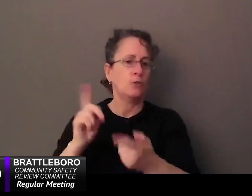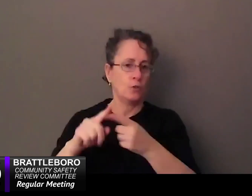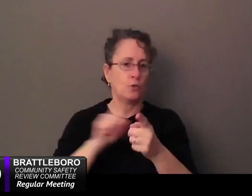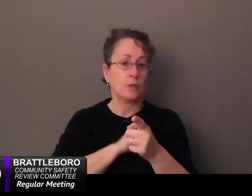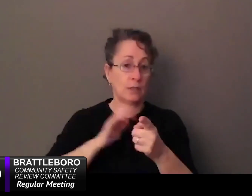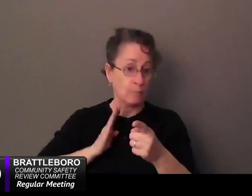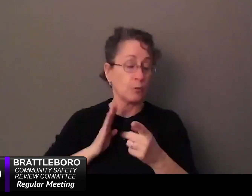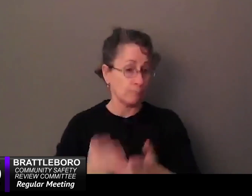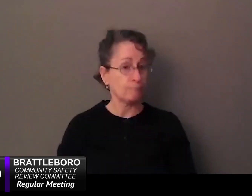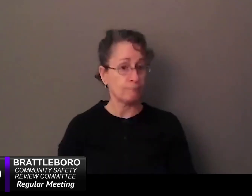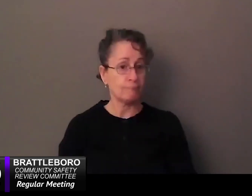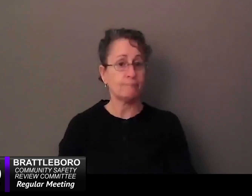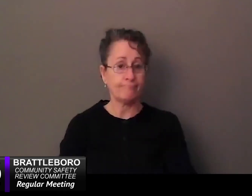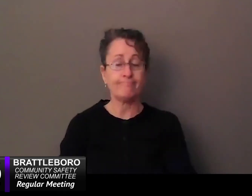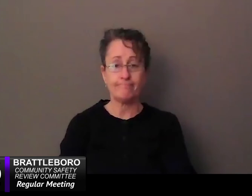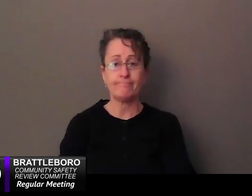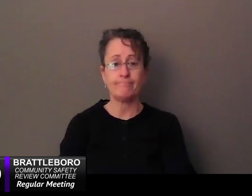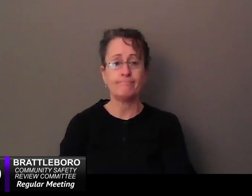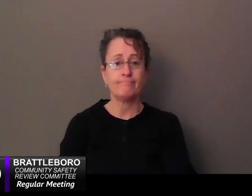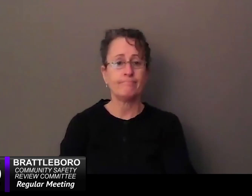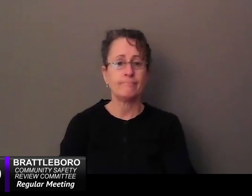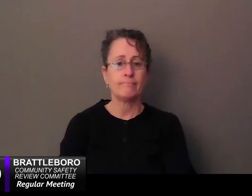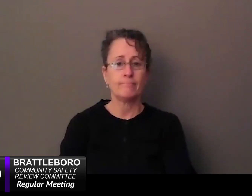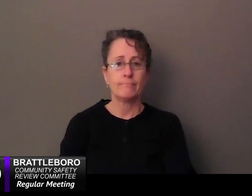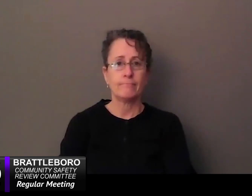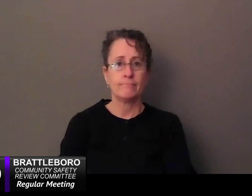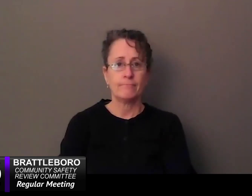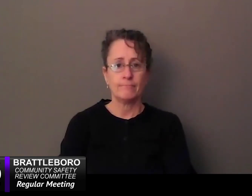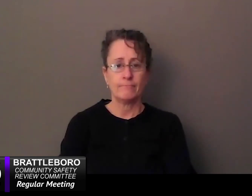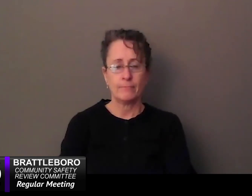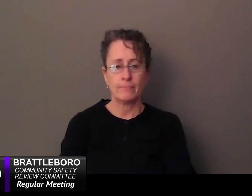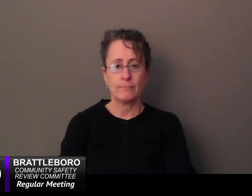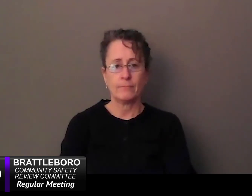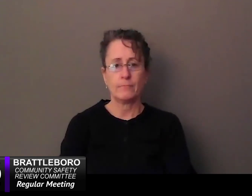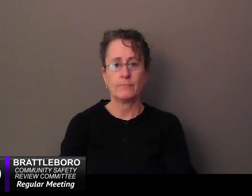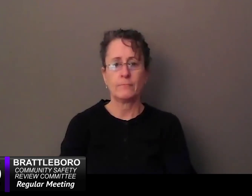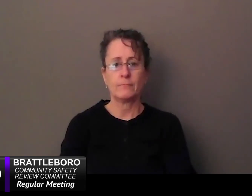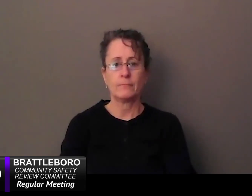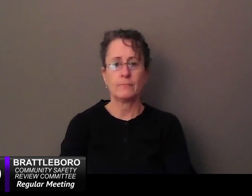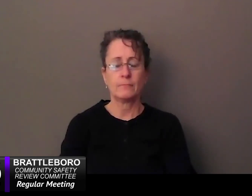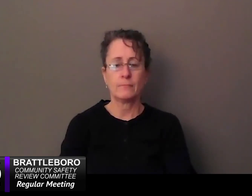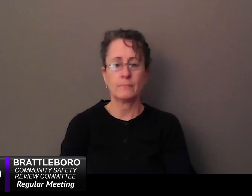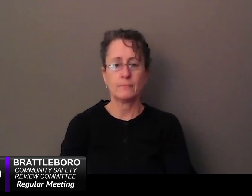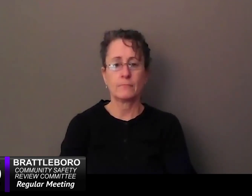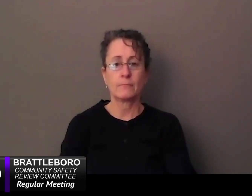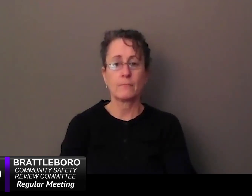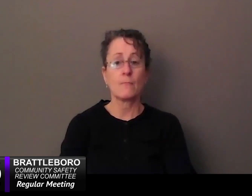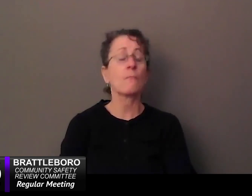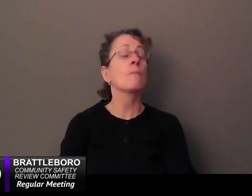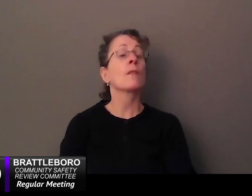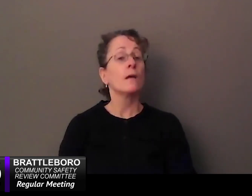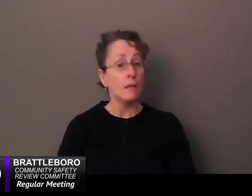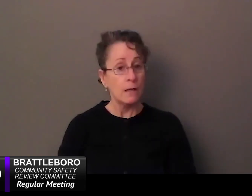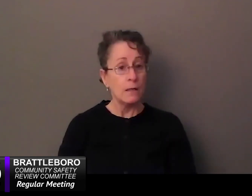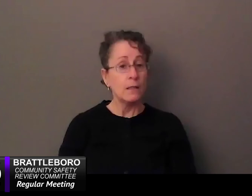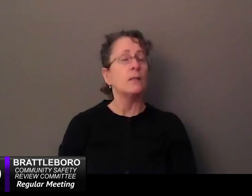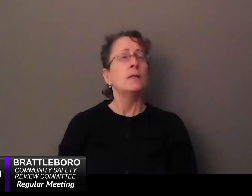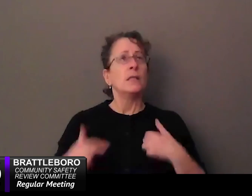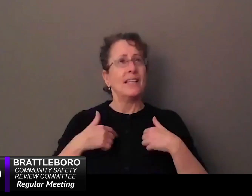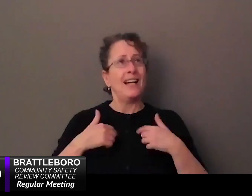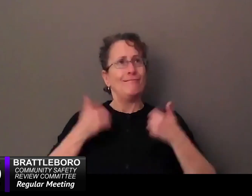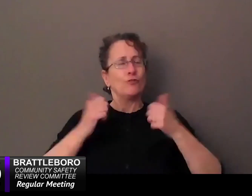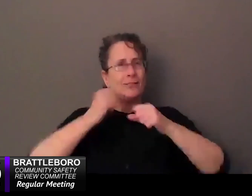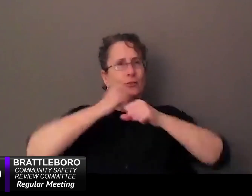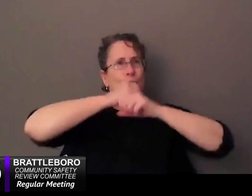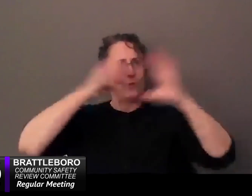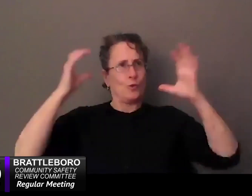find, that we receive. Yeah. And one way that's been helpful for me to think about it is, right, like this